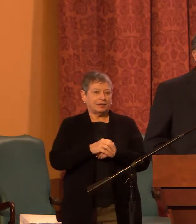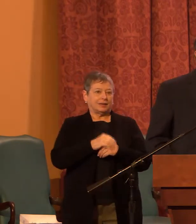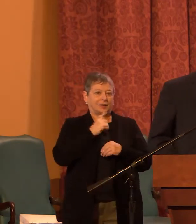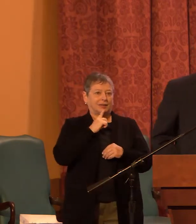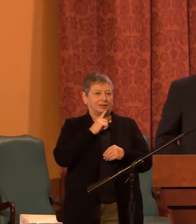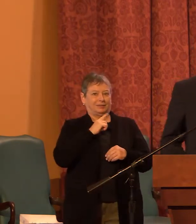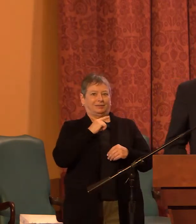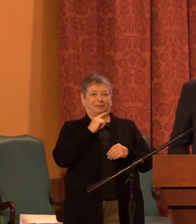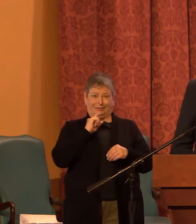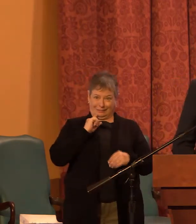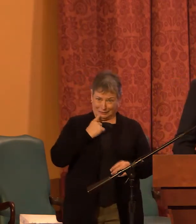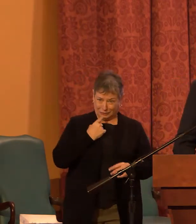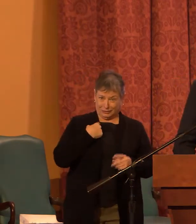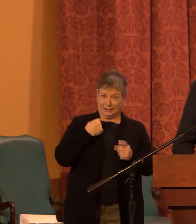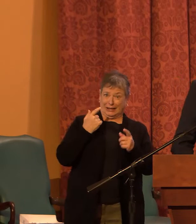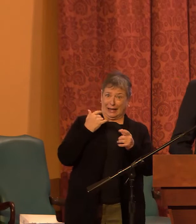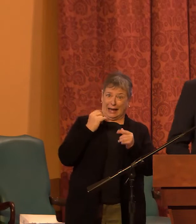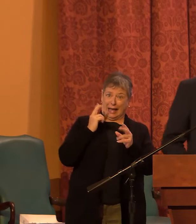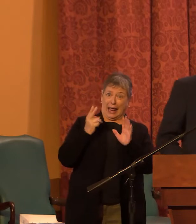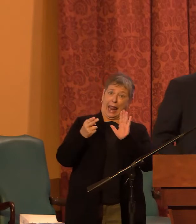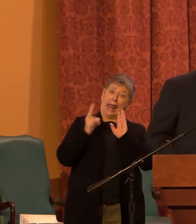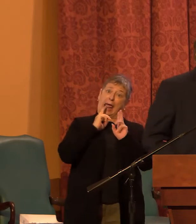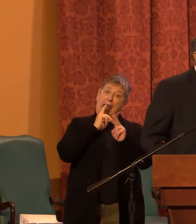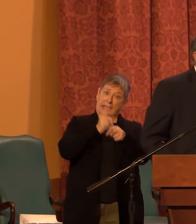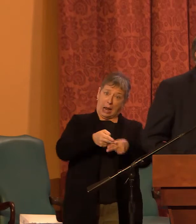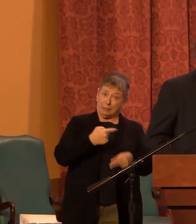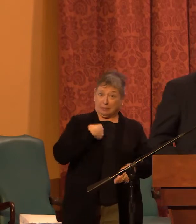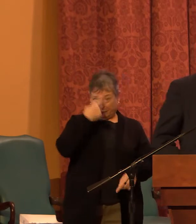award, Charles and Bo.